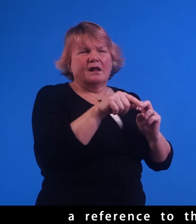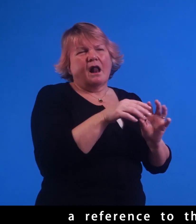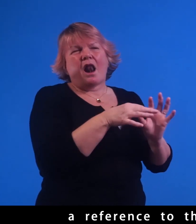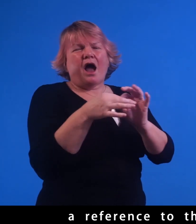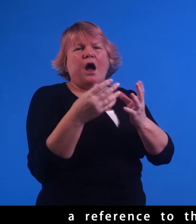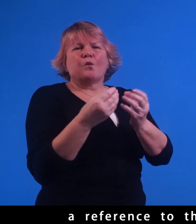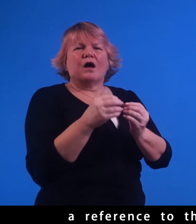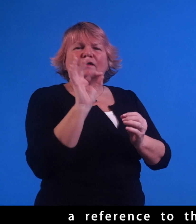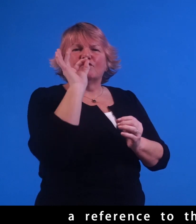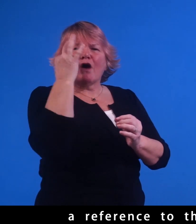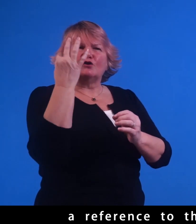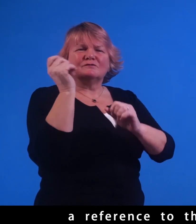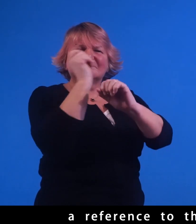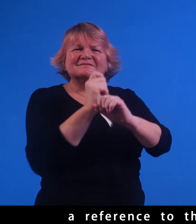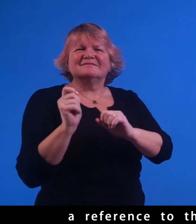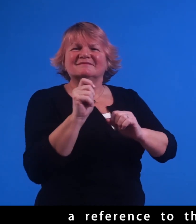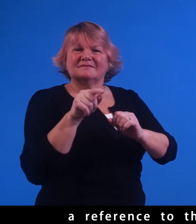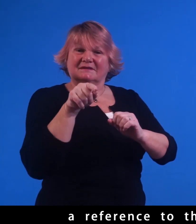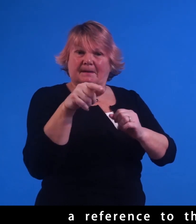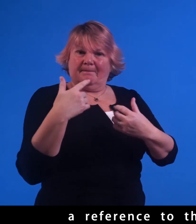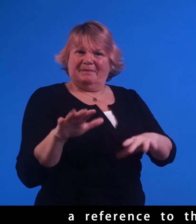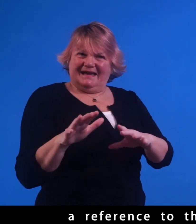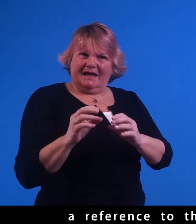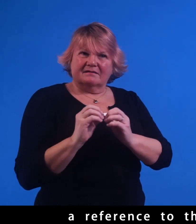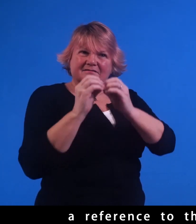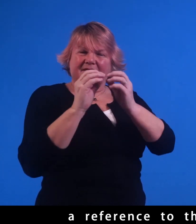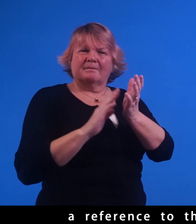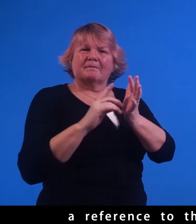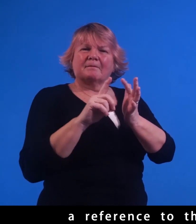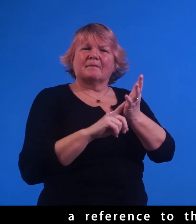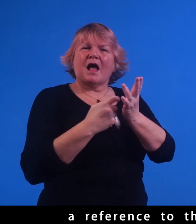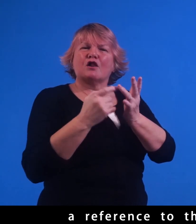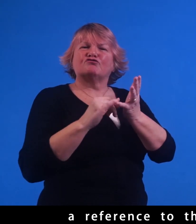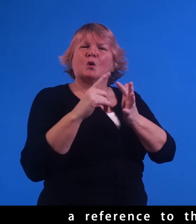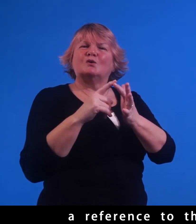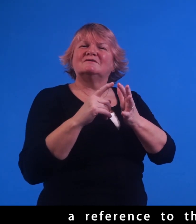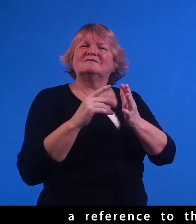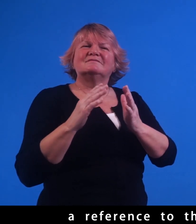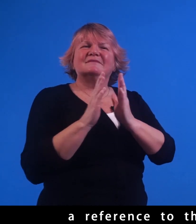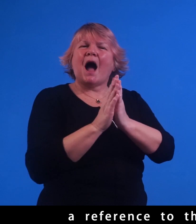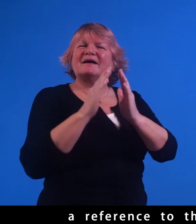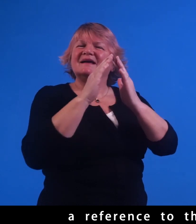A reference to the French mason who had contributed to the design of Melrose Abbey.